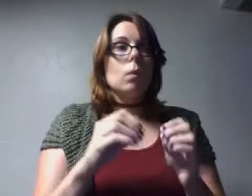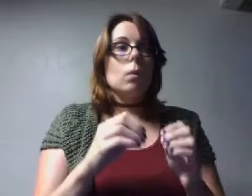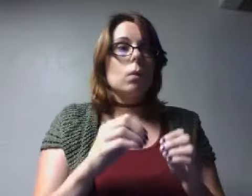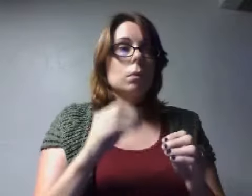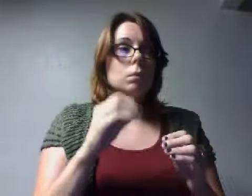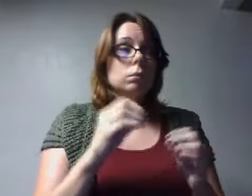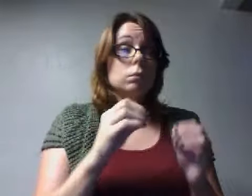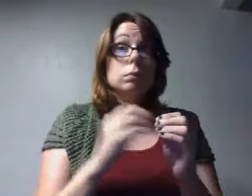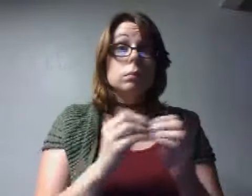get inspiration.